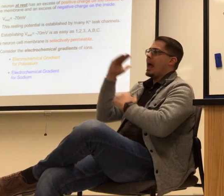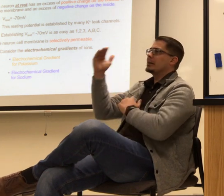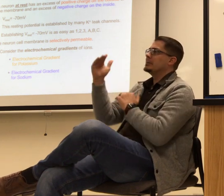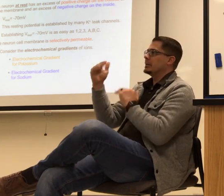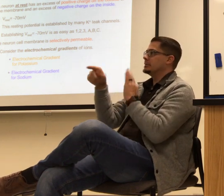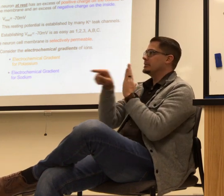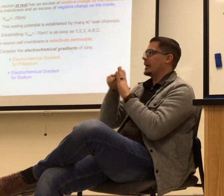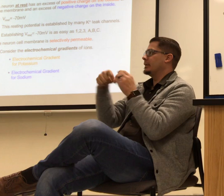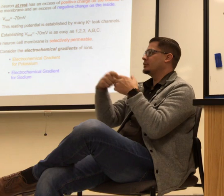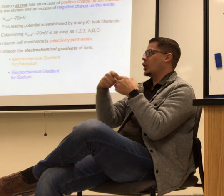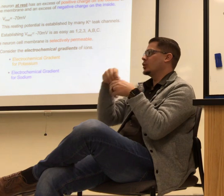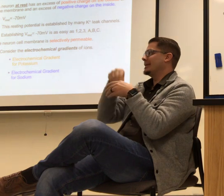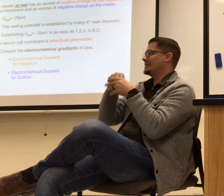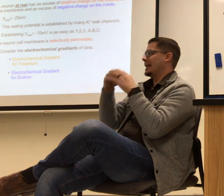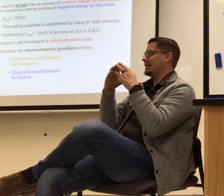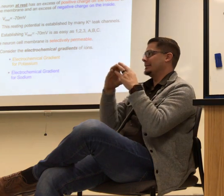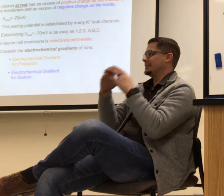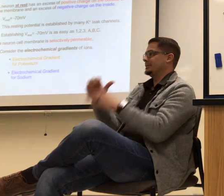negative